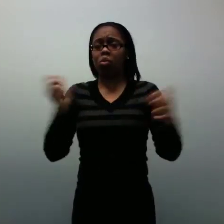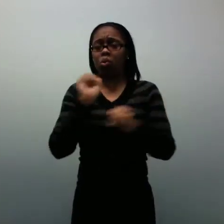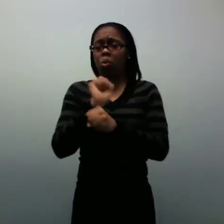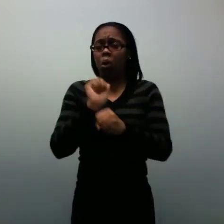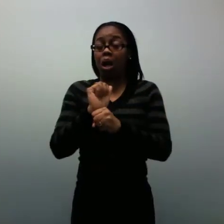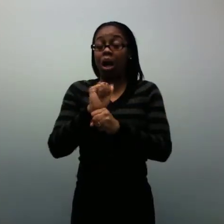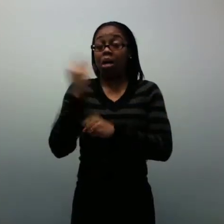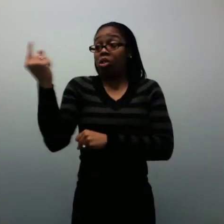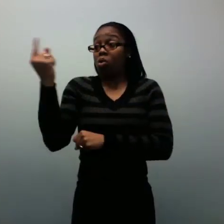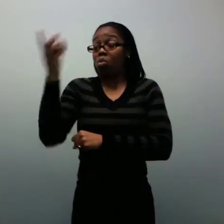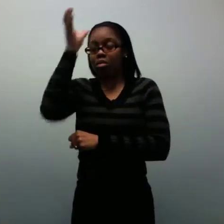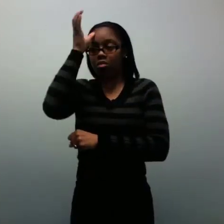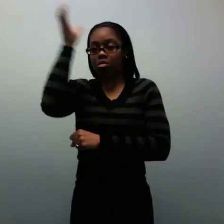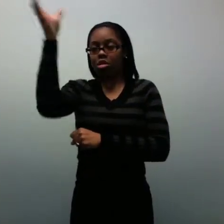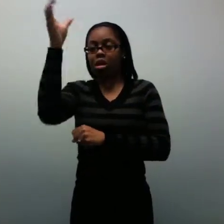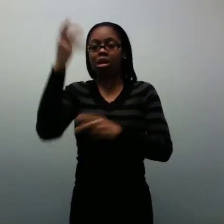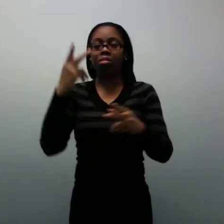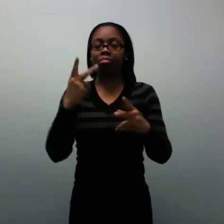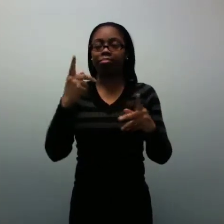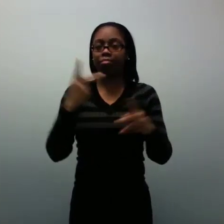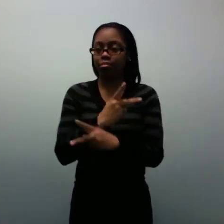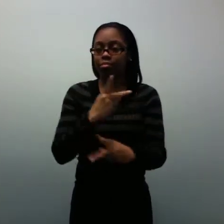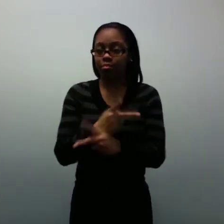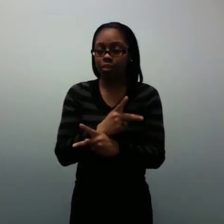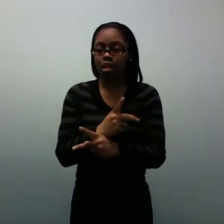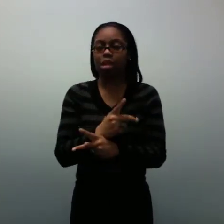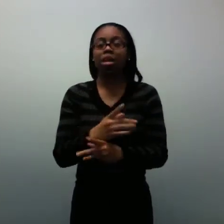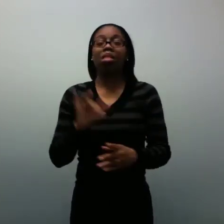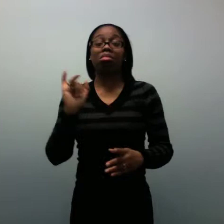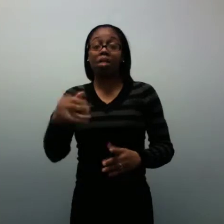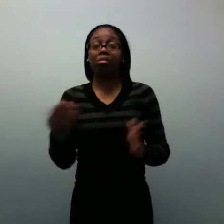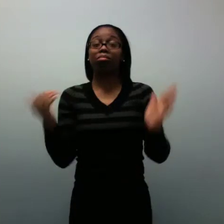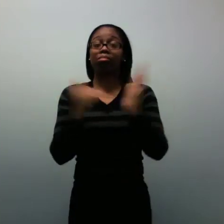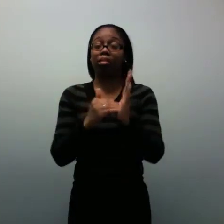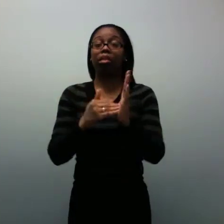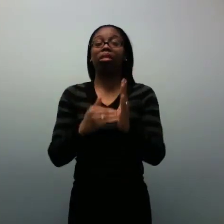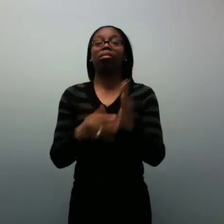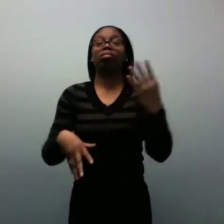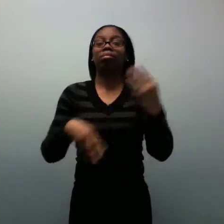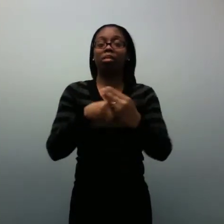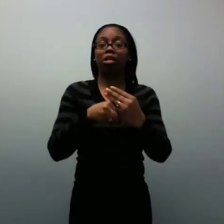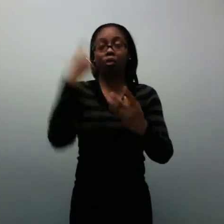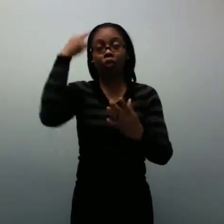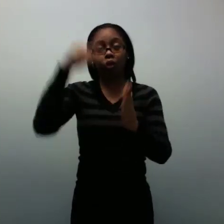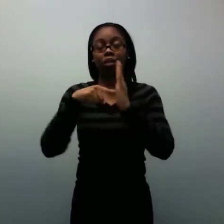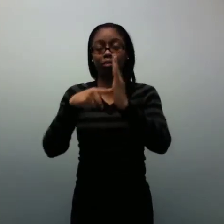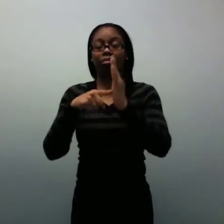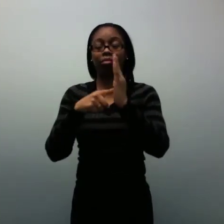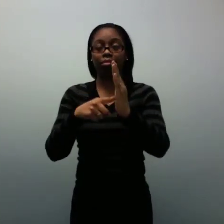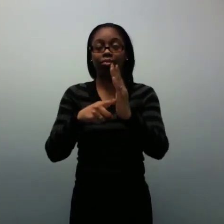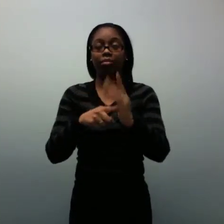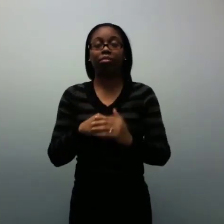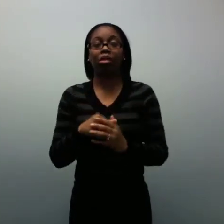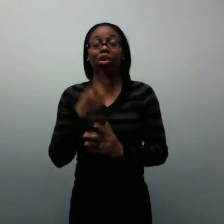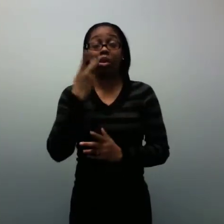created multiplication. Multiplication is repeated addition. For example, in our first visual, we see that 6 times